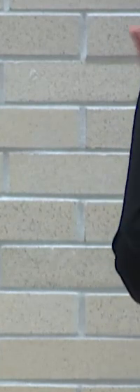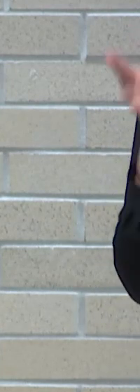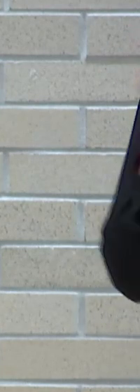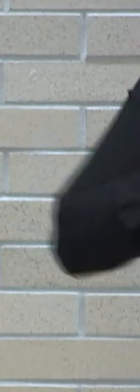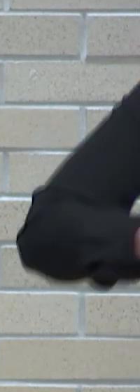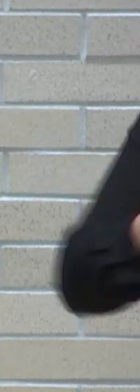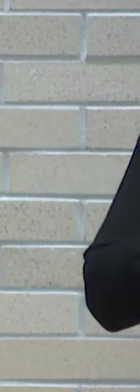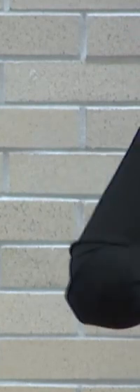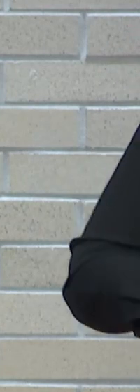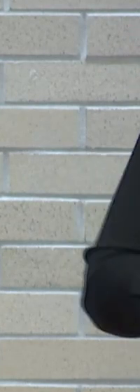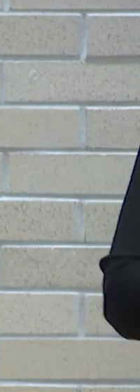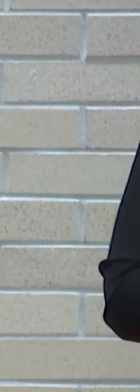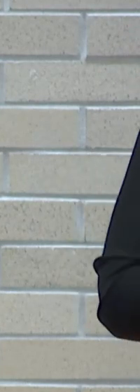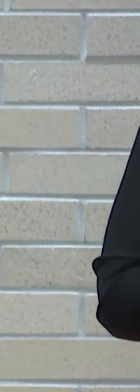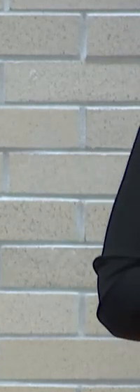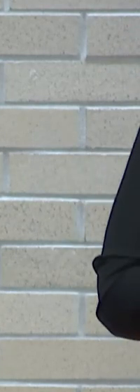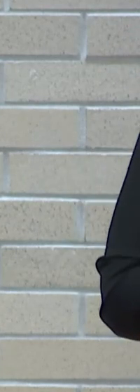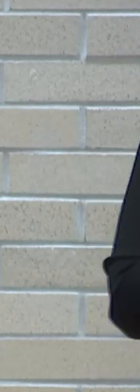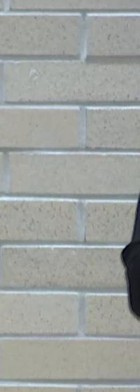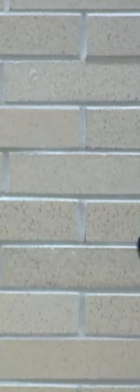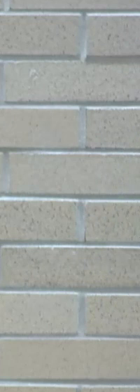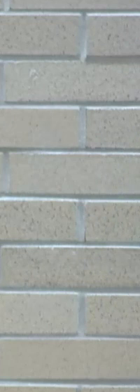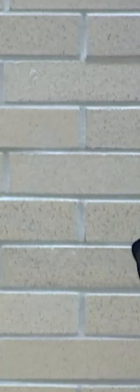I want to give a quick background on who she is.